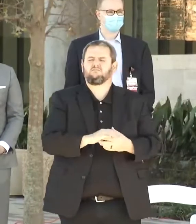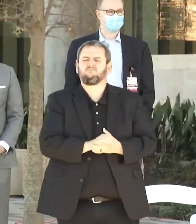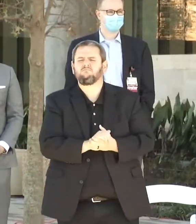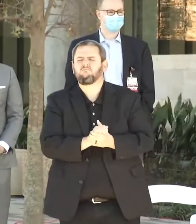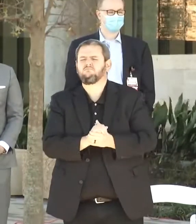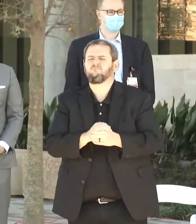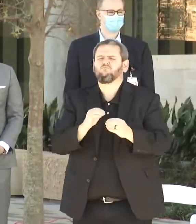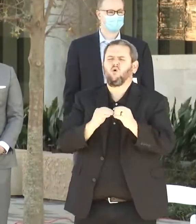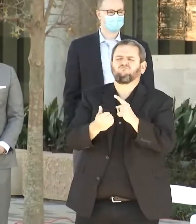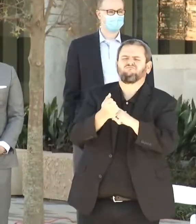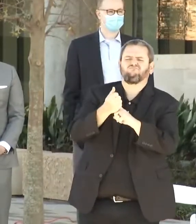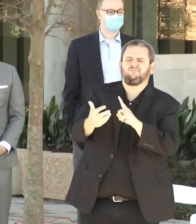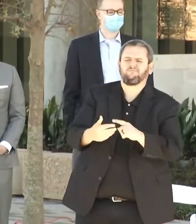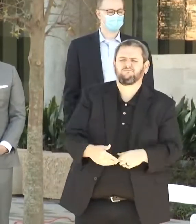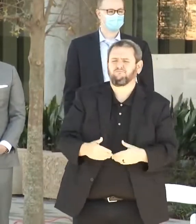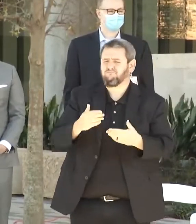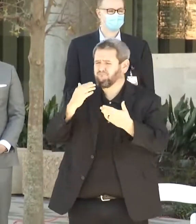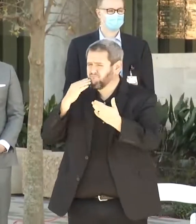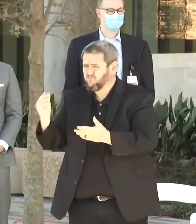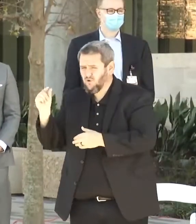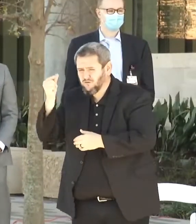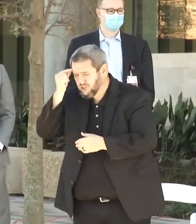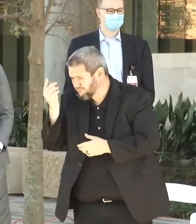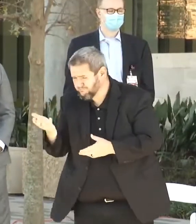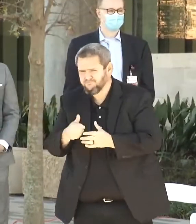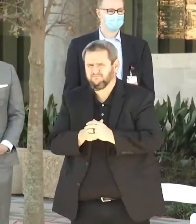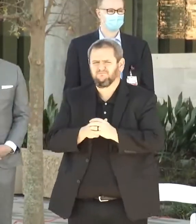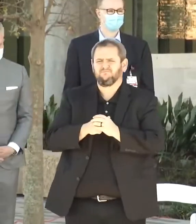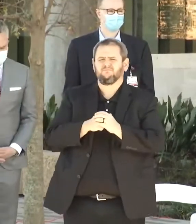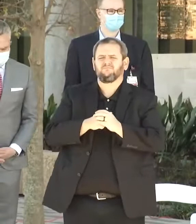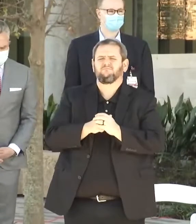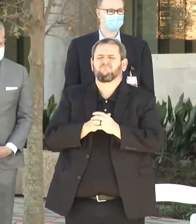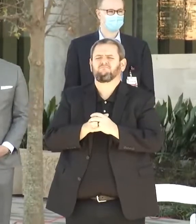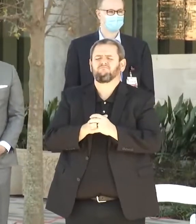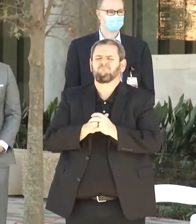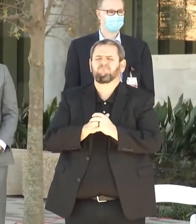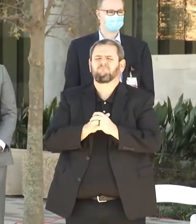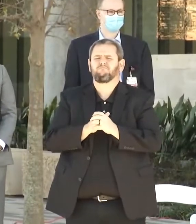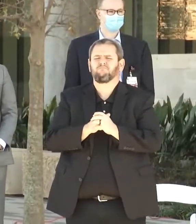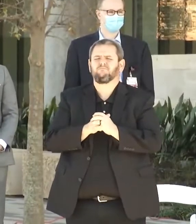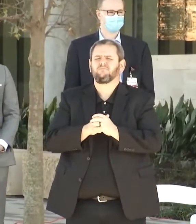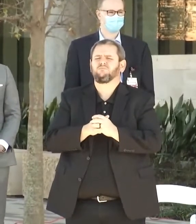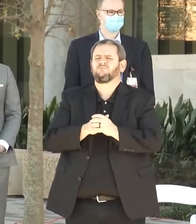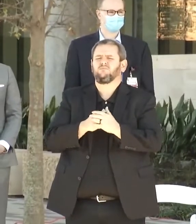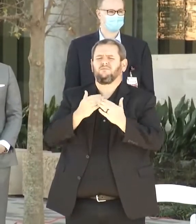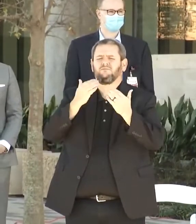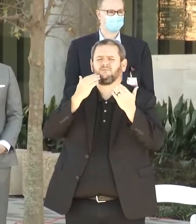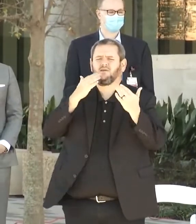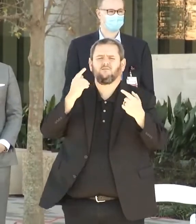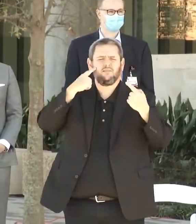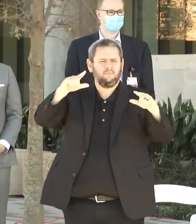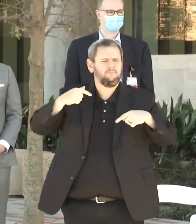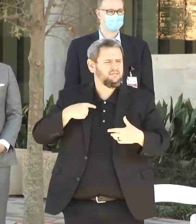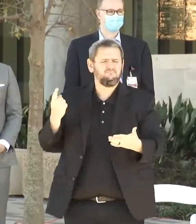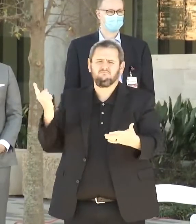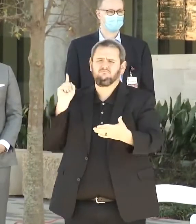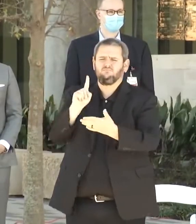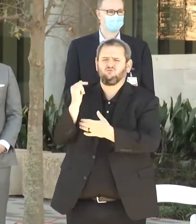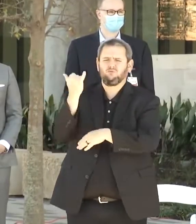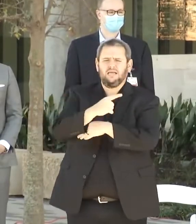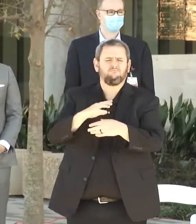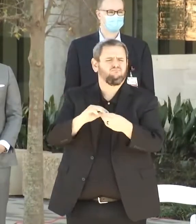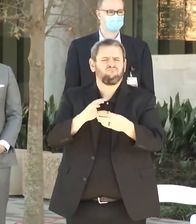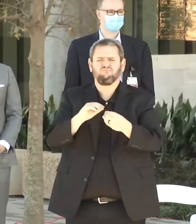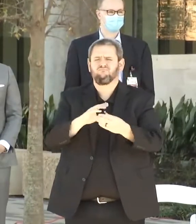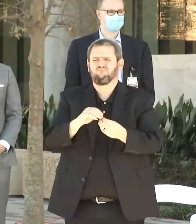Thank you, Governor Stitt, and I would like to thank you for allowing us to participate in today's press conference here at OU Health. As you said, I'm